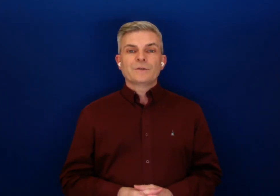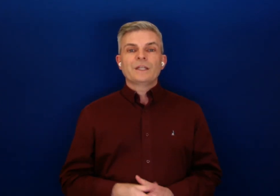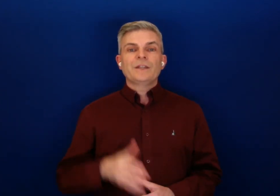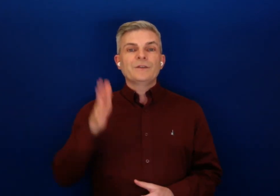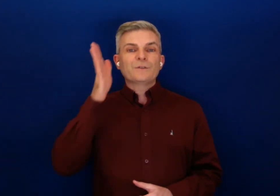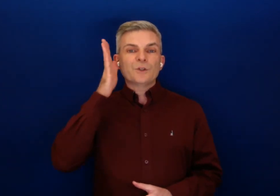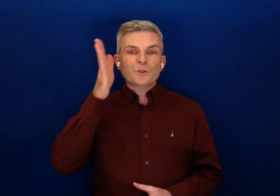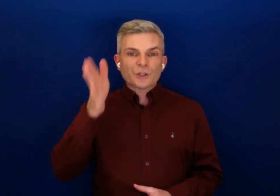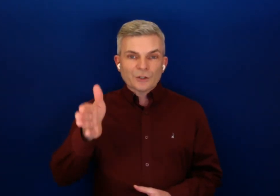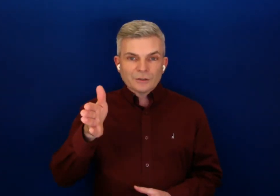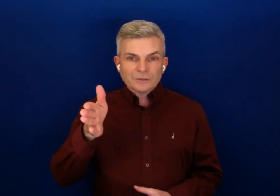In the future,